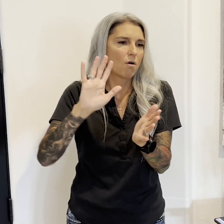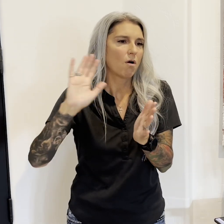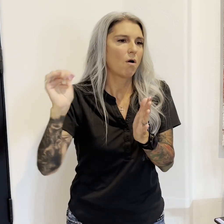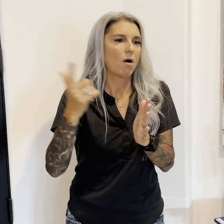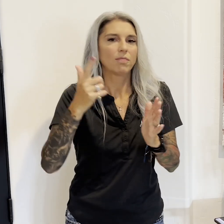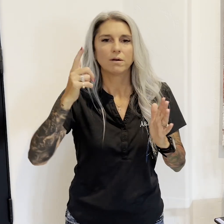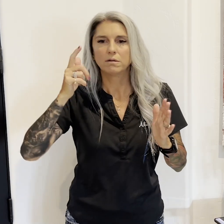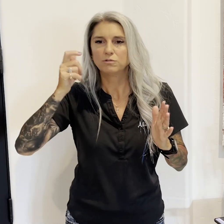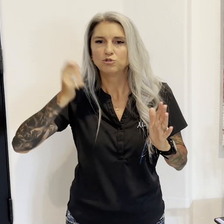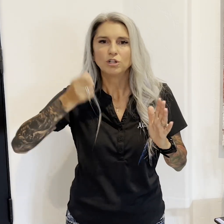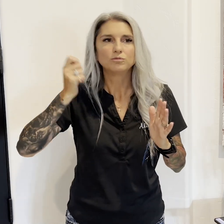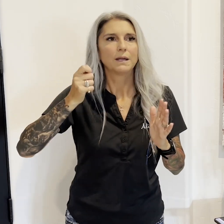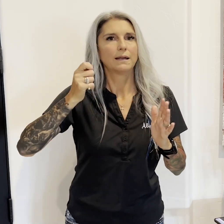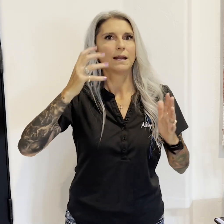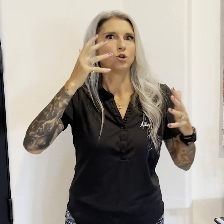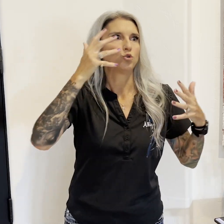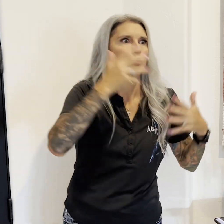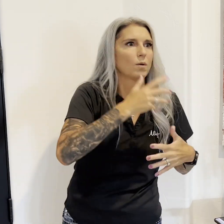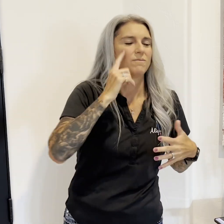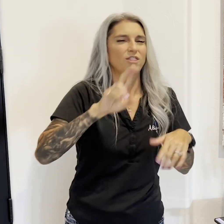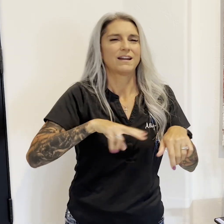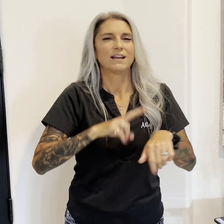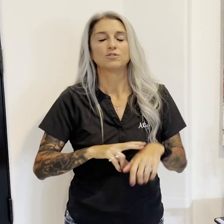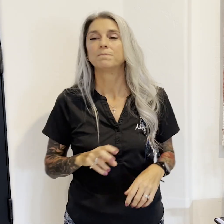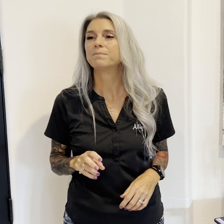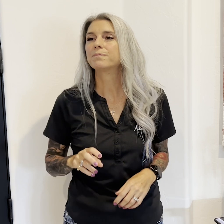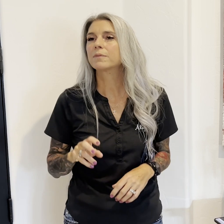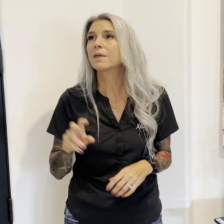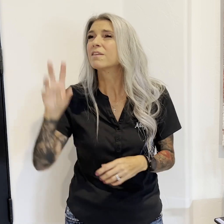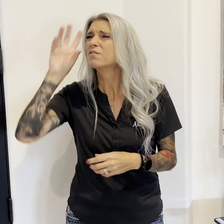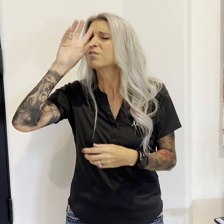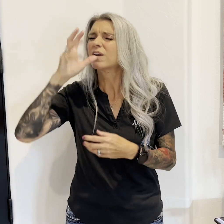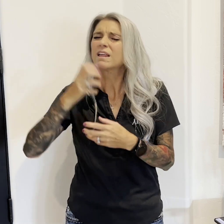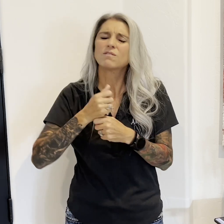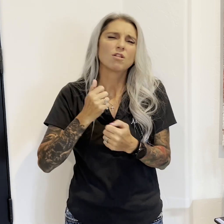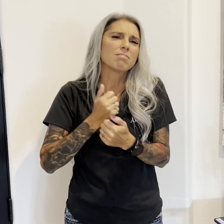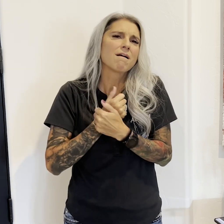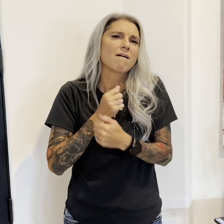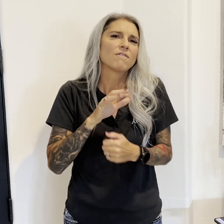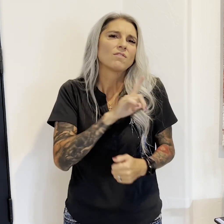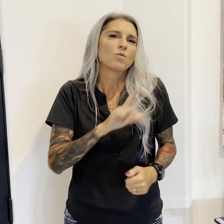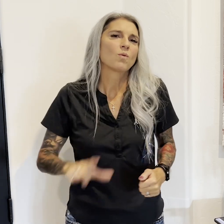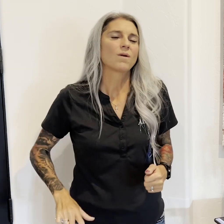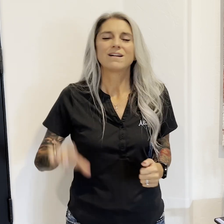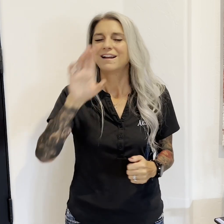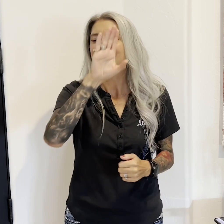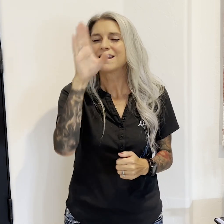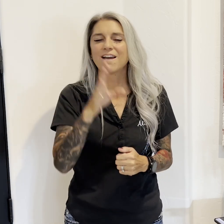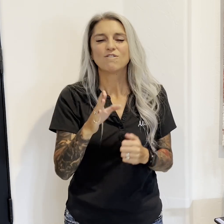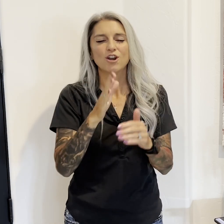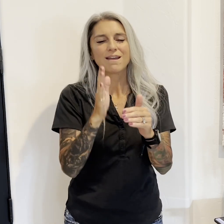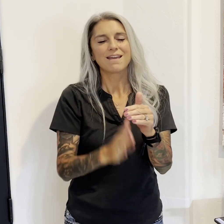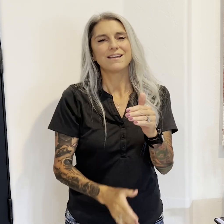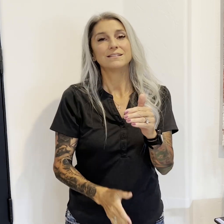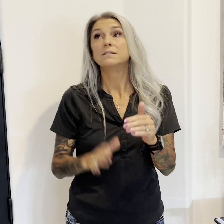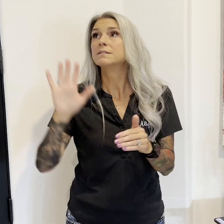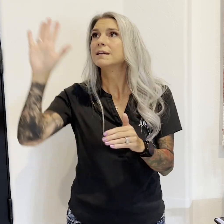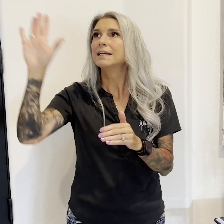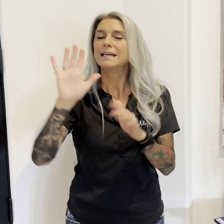all the coming judgment and doom for his nation. The faithful love of the Lord never